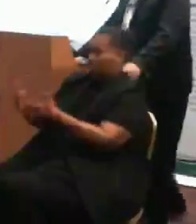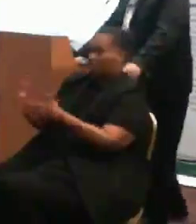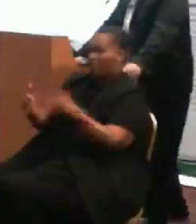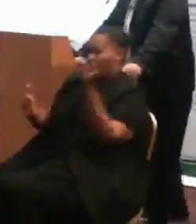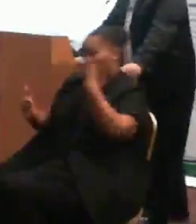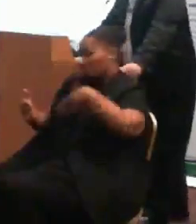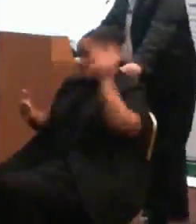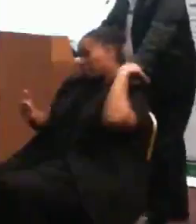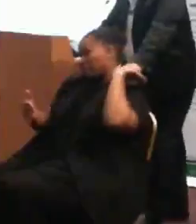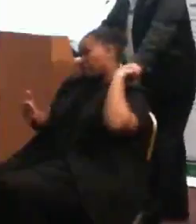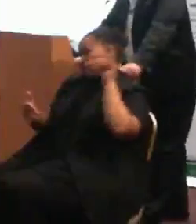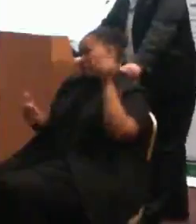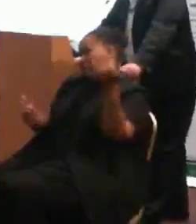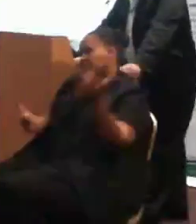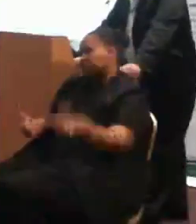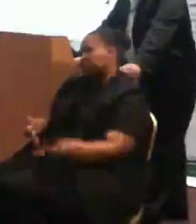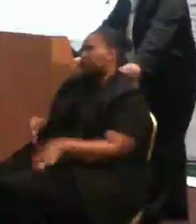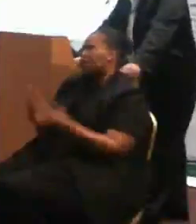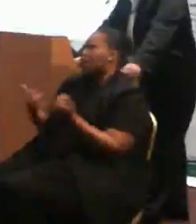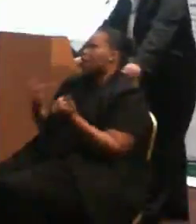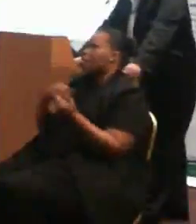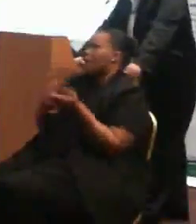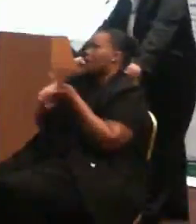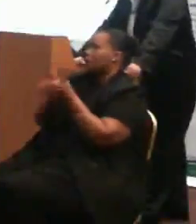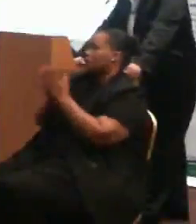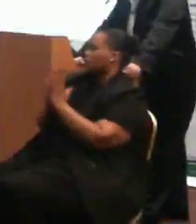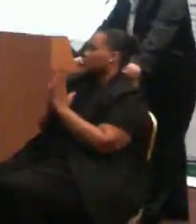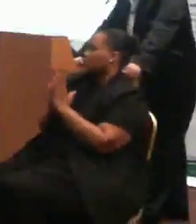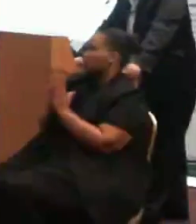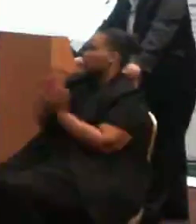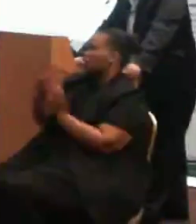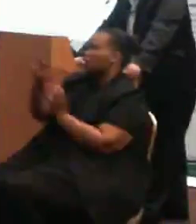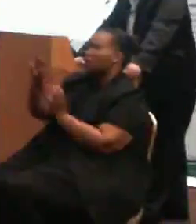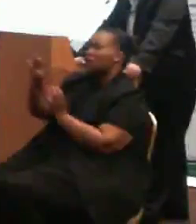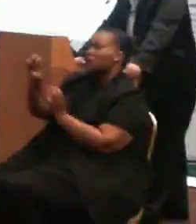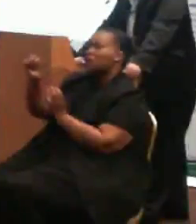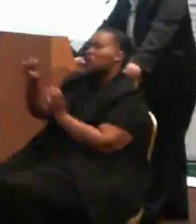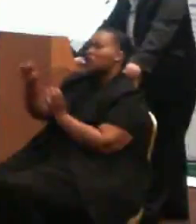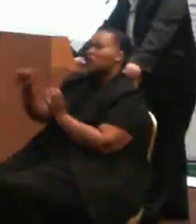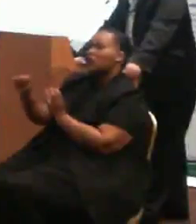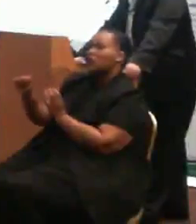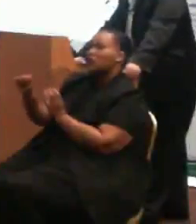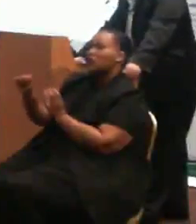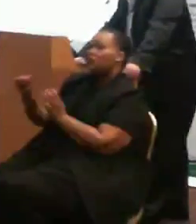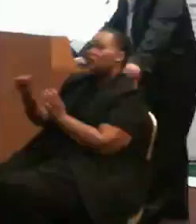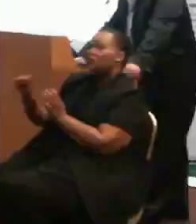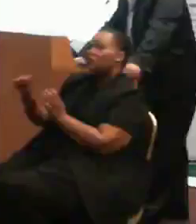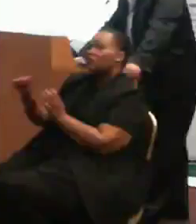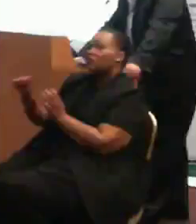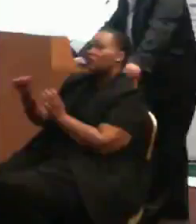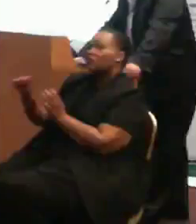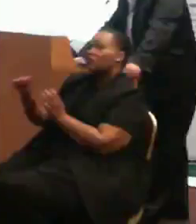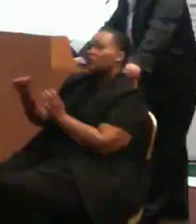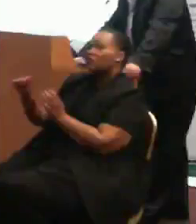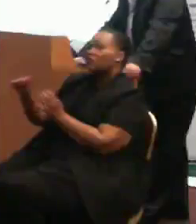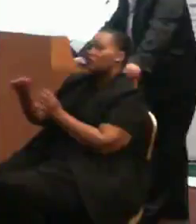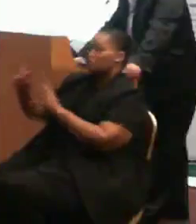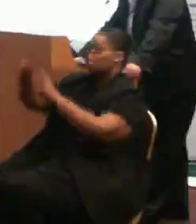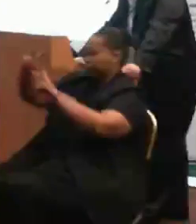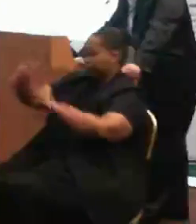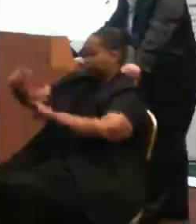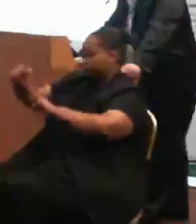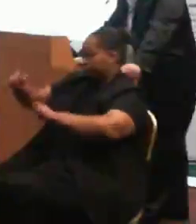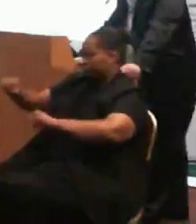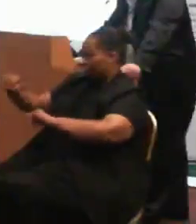everybody. So I ask, Nersa, are we going to get a forensic report